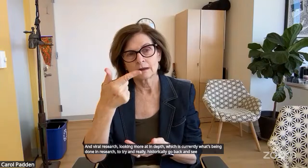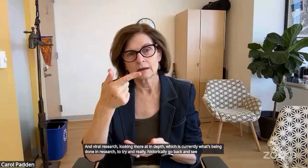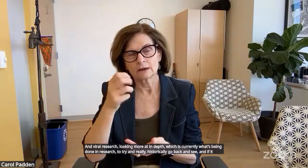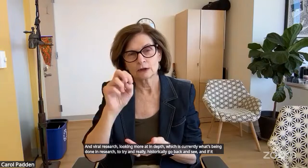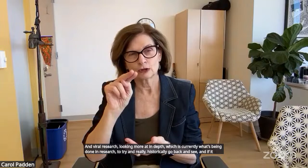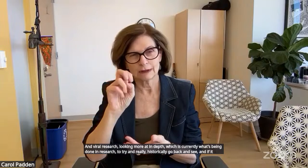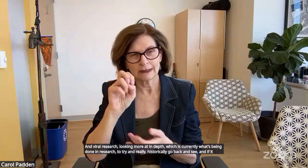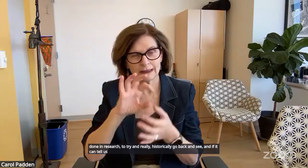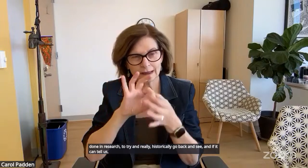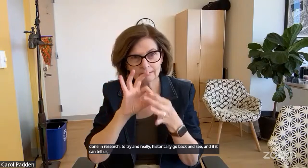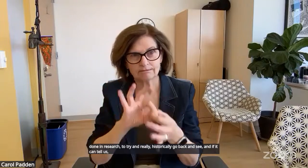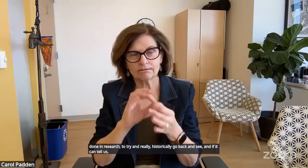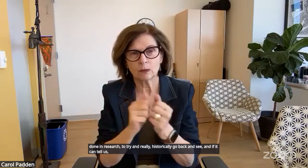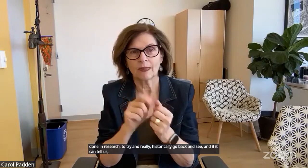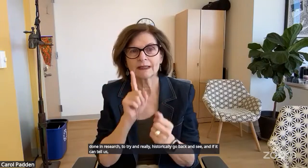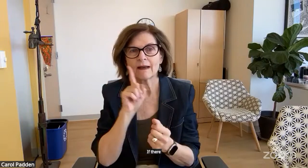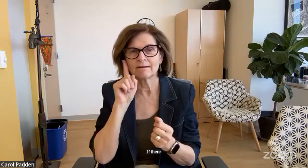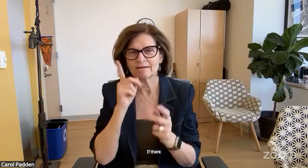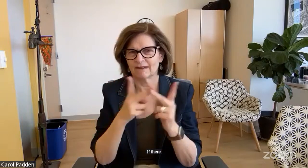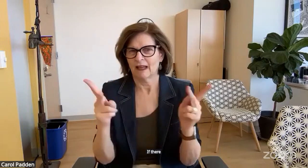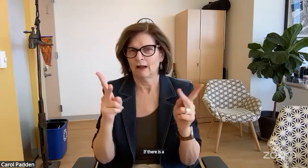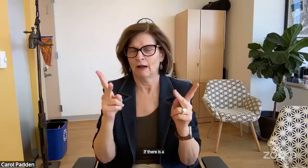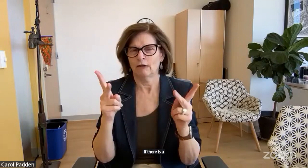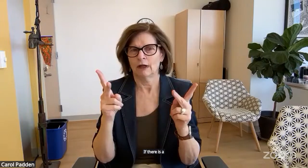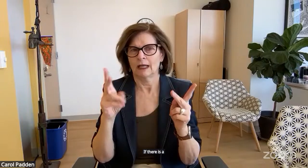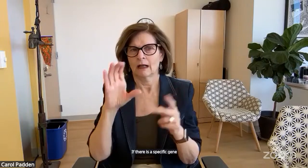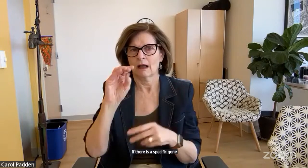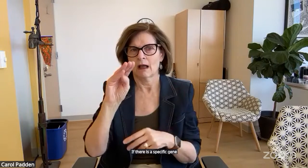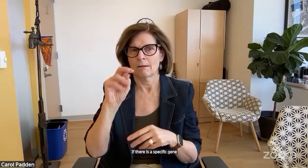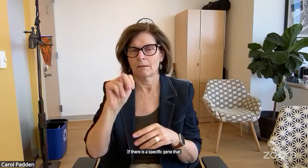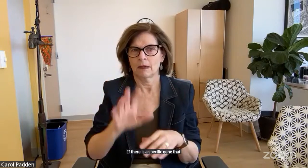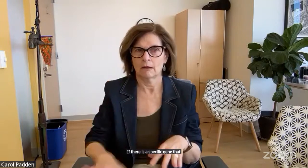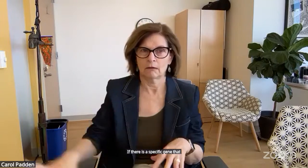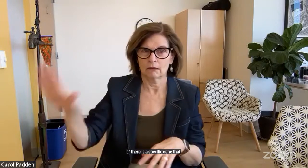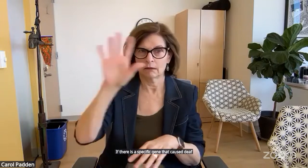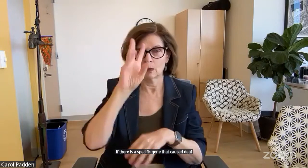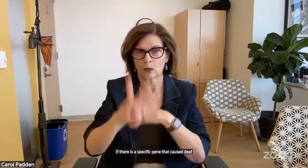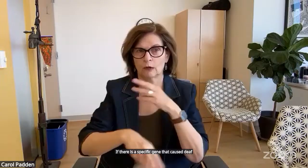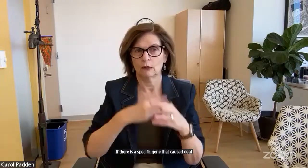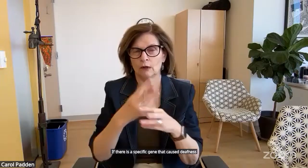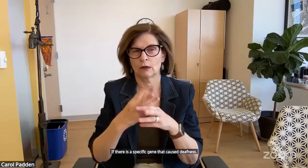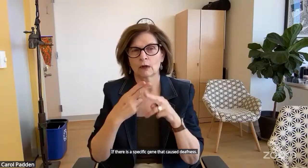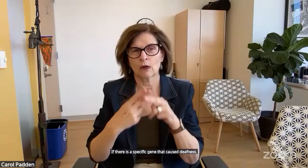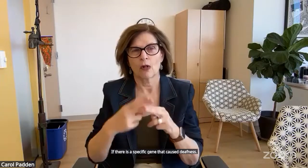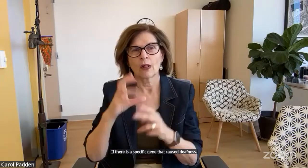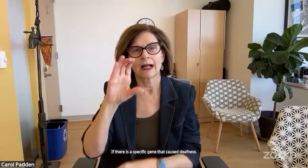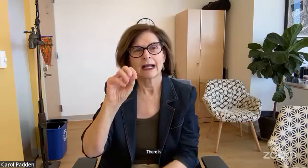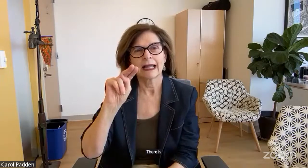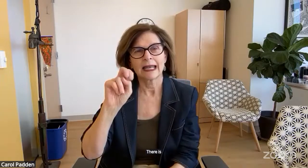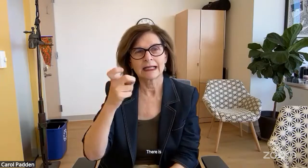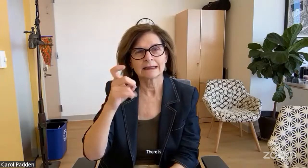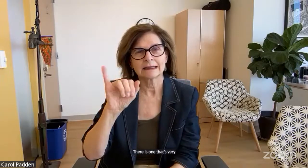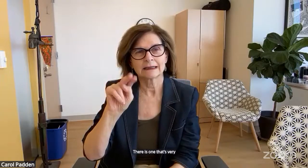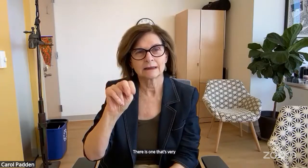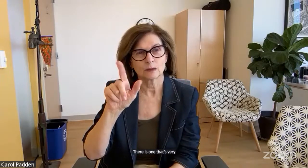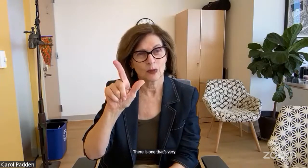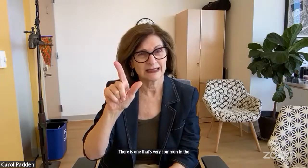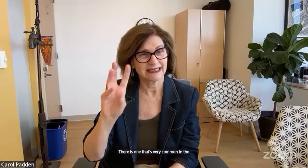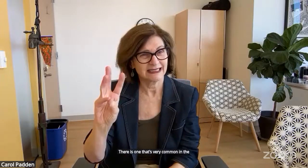tell us if there is a specific gene that caused deafness. There is one that's very common in the world that people